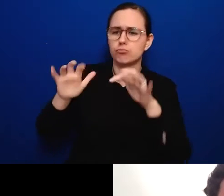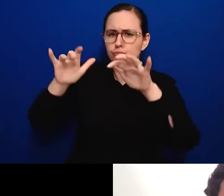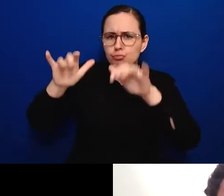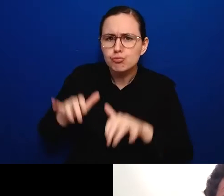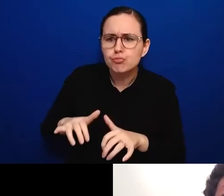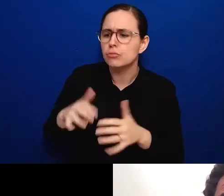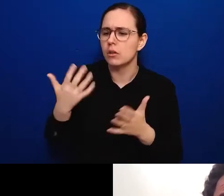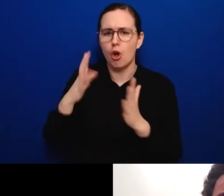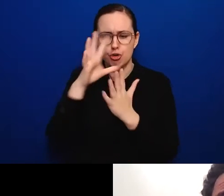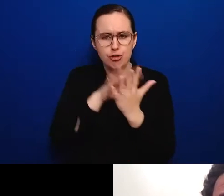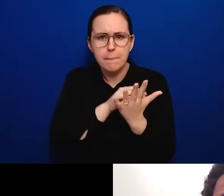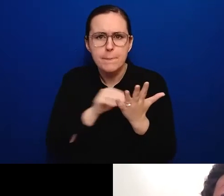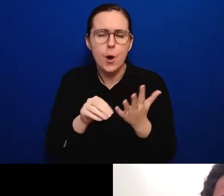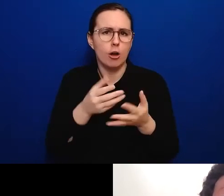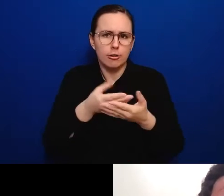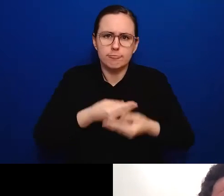implementation of 2030 program